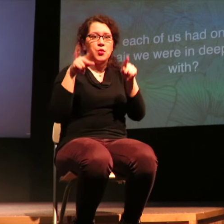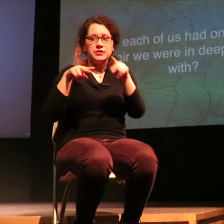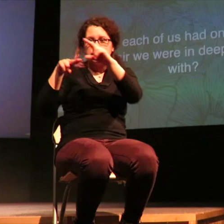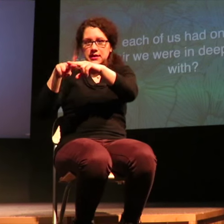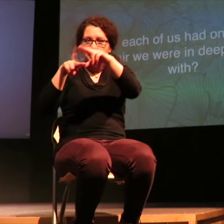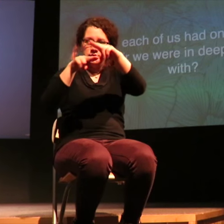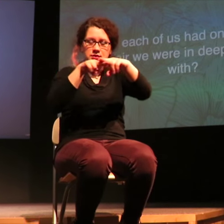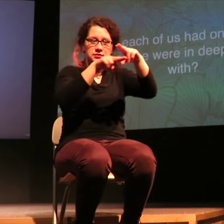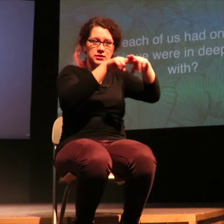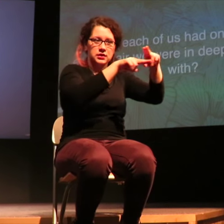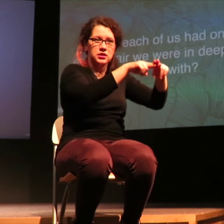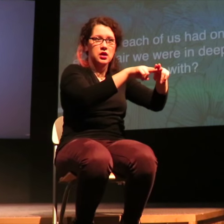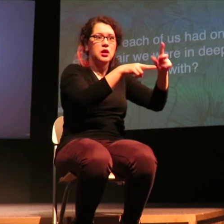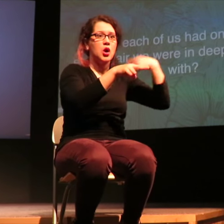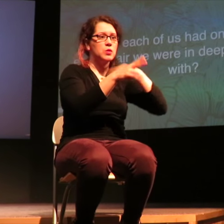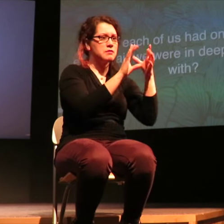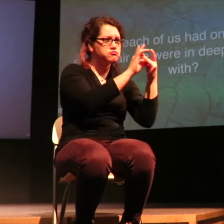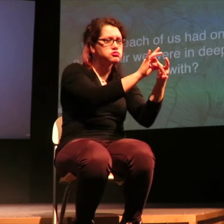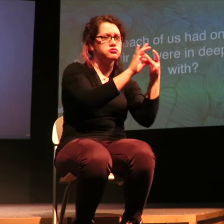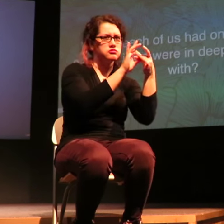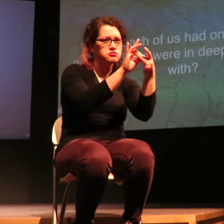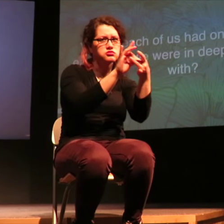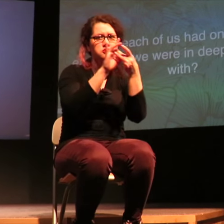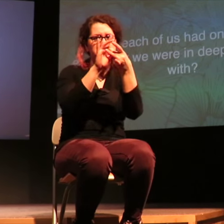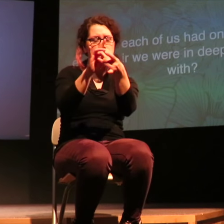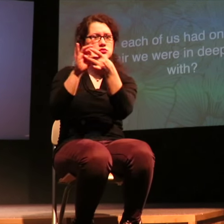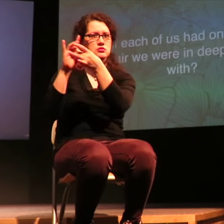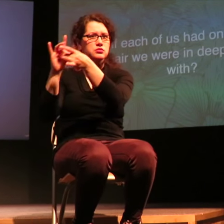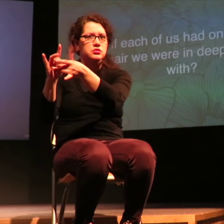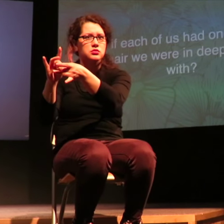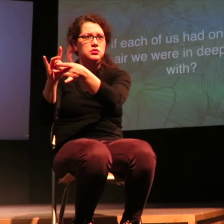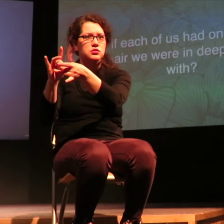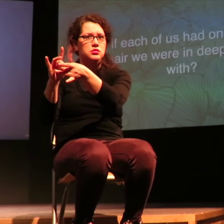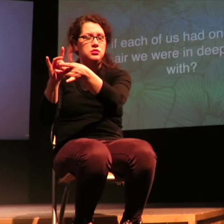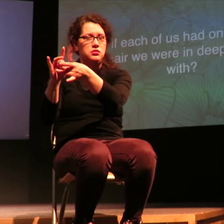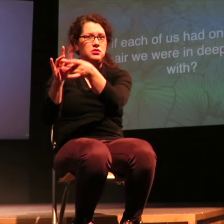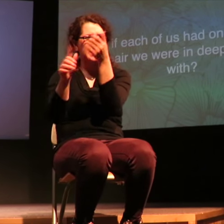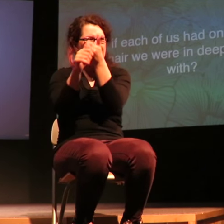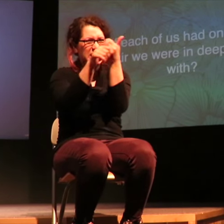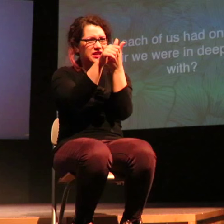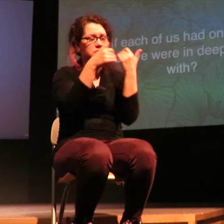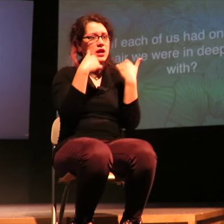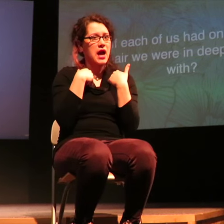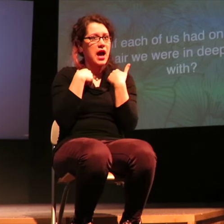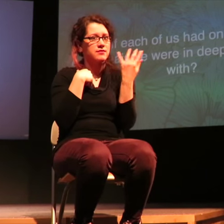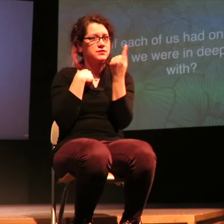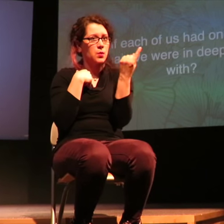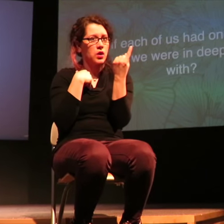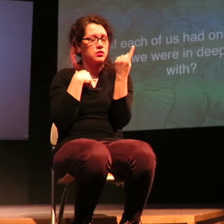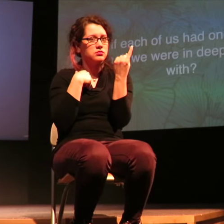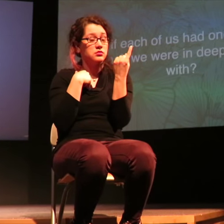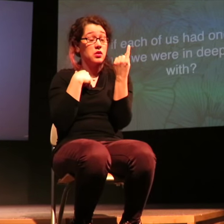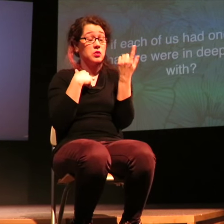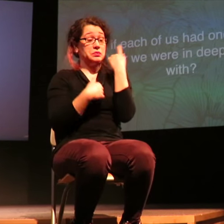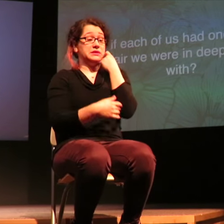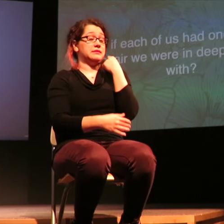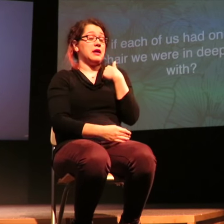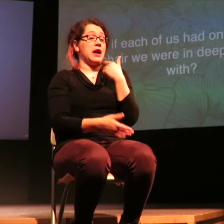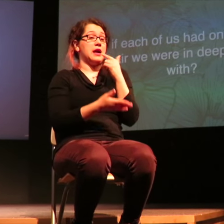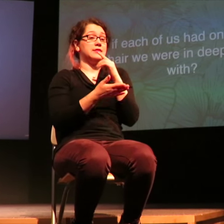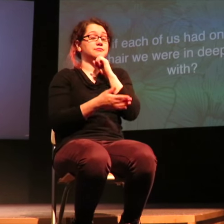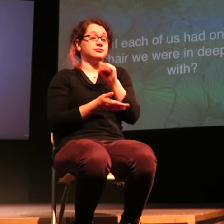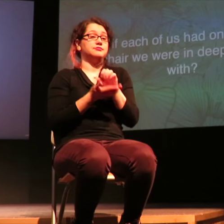relationship with? What if each of us had one person in each chair that we could grow together with? And so I just turned 34 a